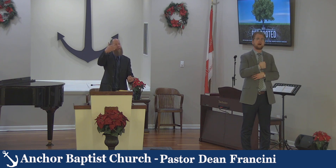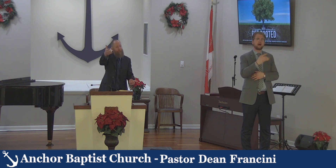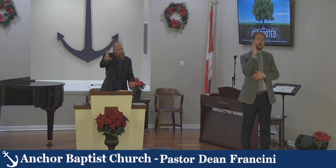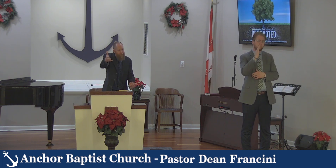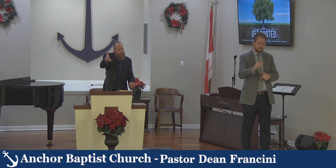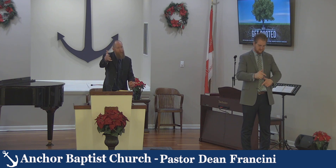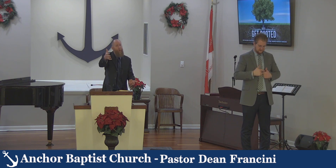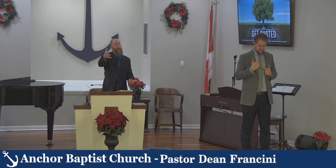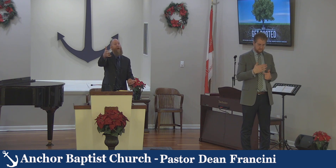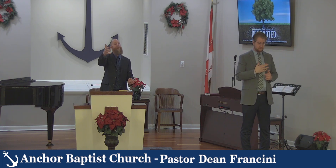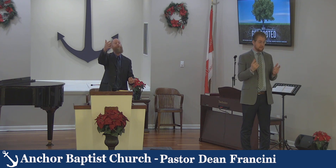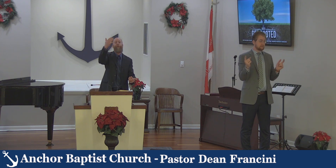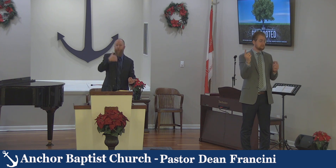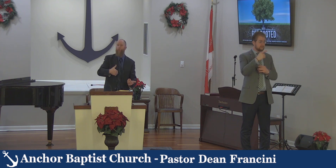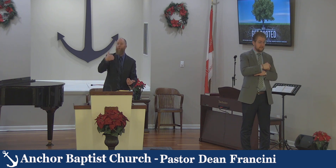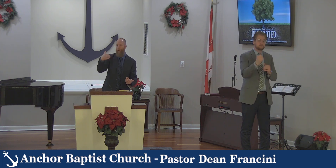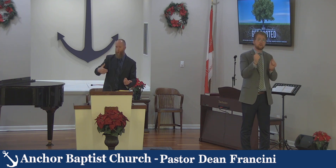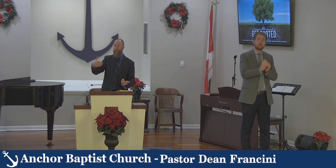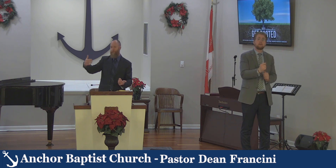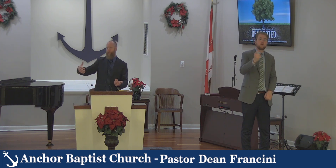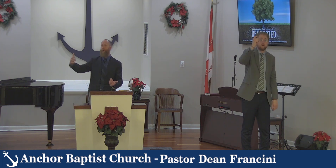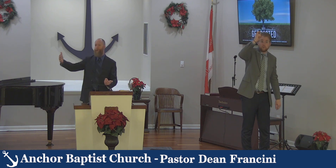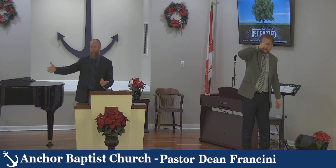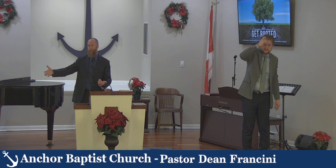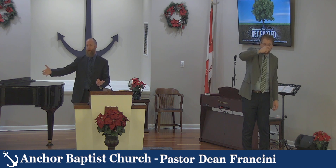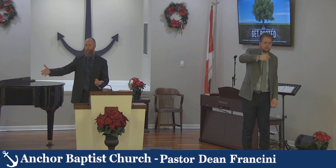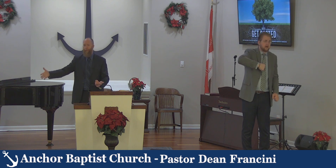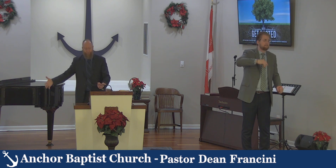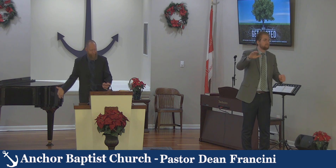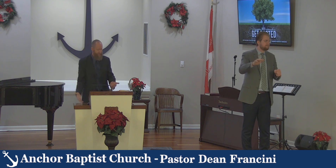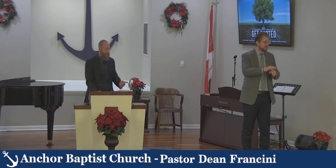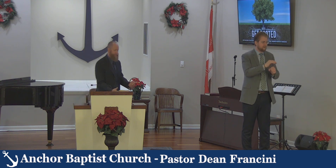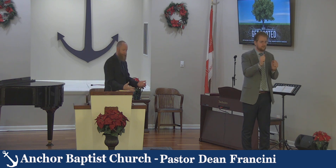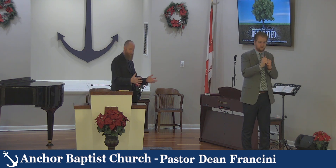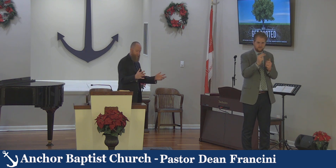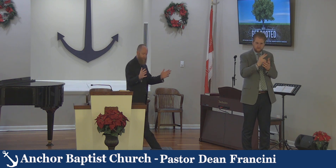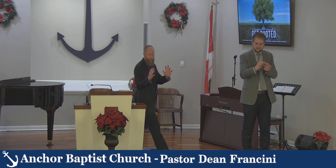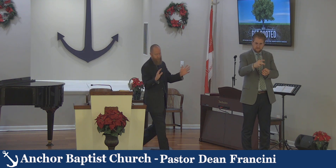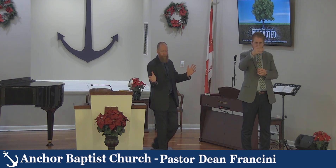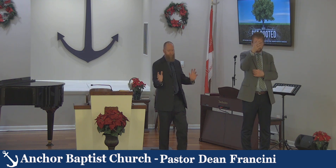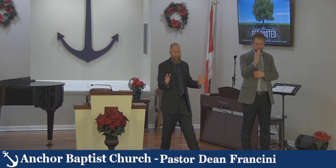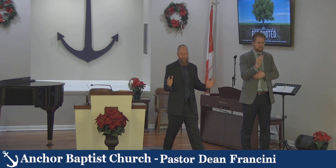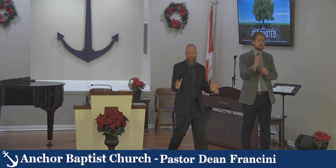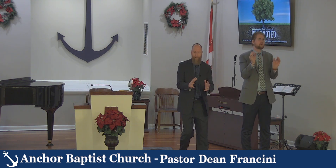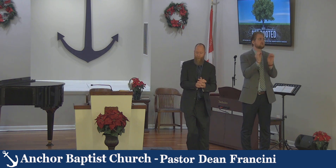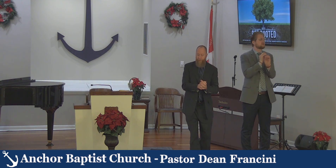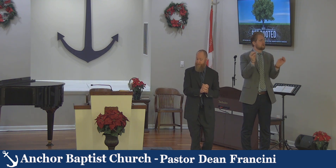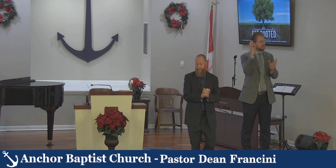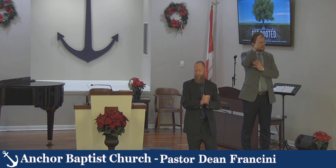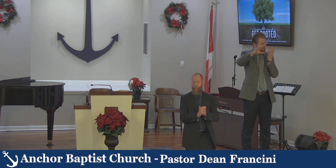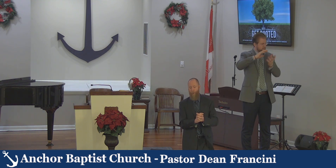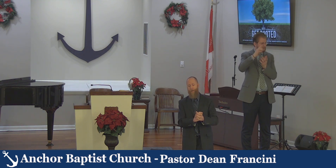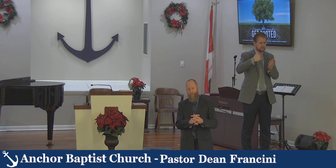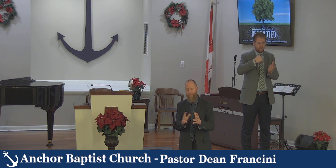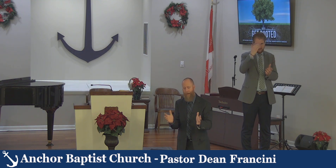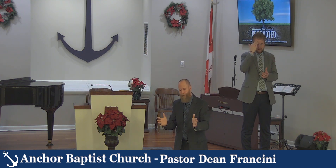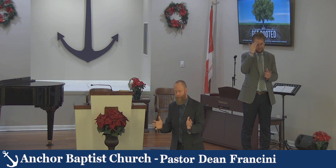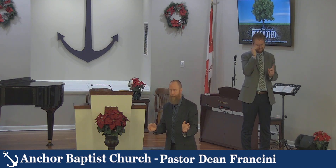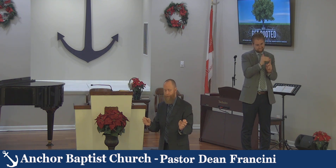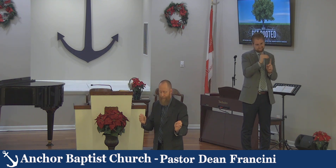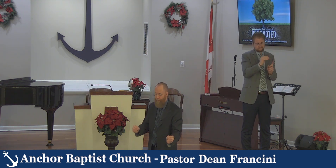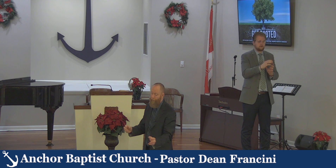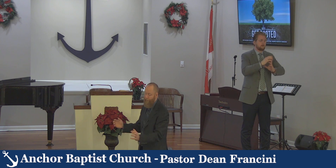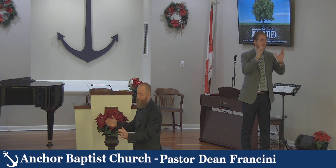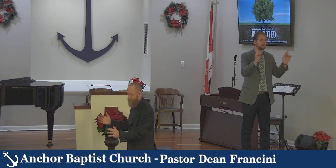with wisdom, where I am filled with the Holy Spirit of God. Okay? Now, so there's no confusion, and I know we beat this up quite a bit, but I want